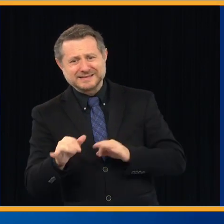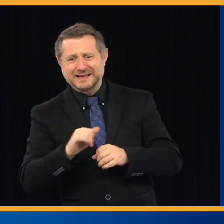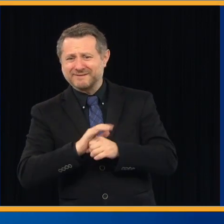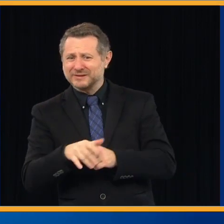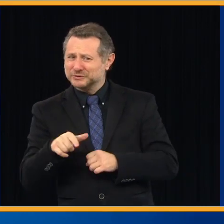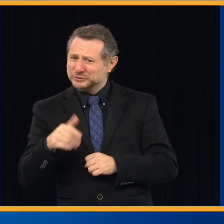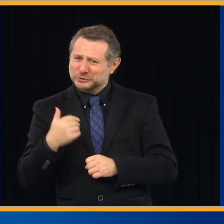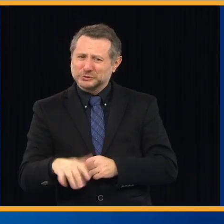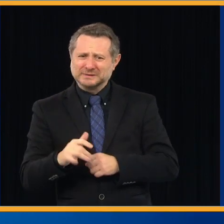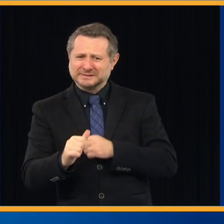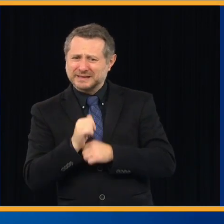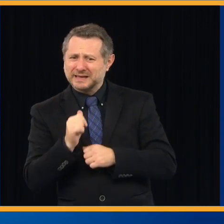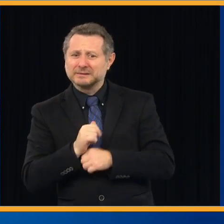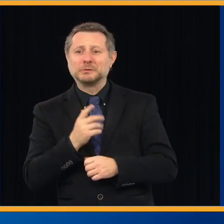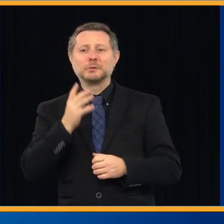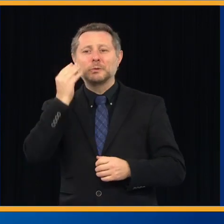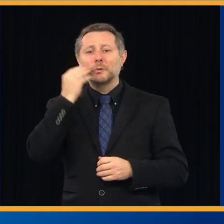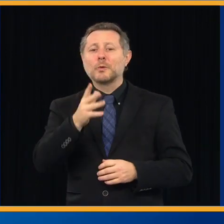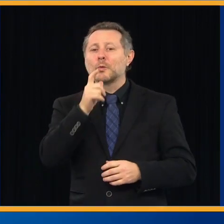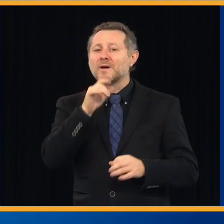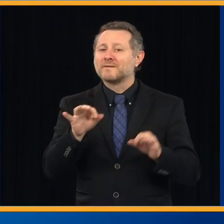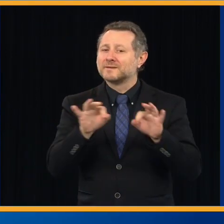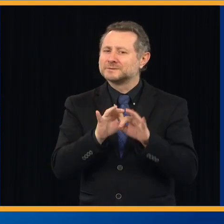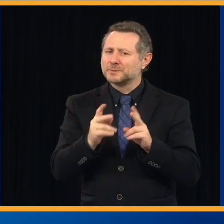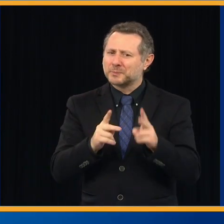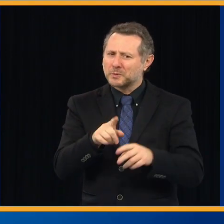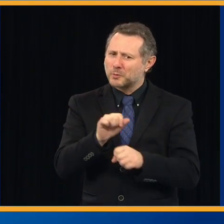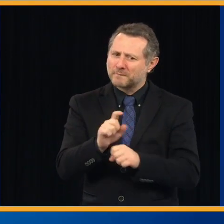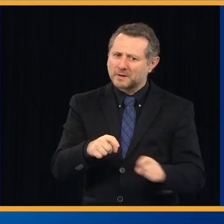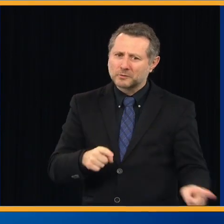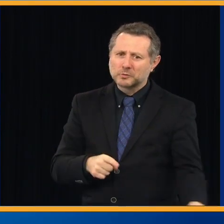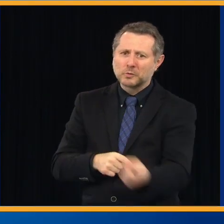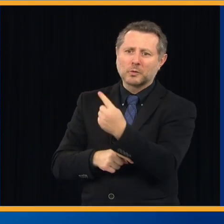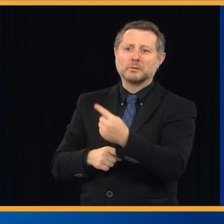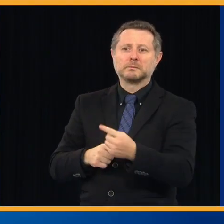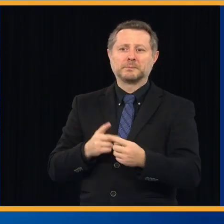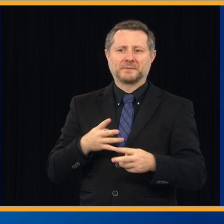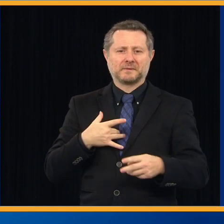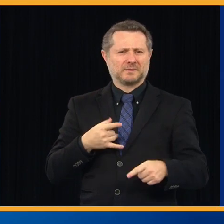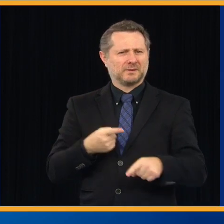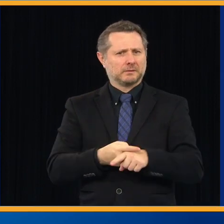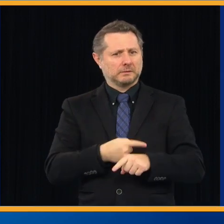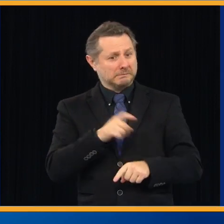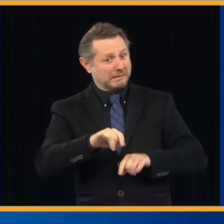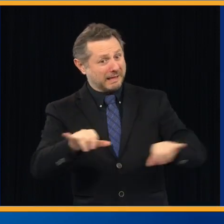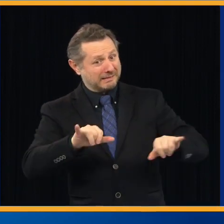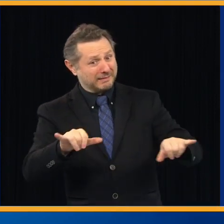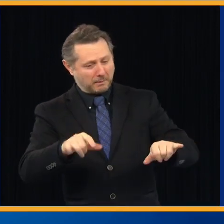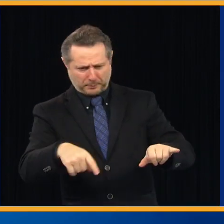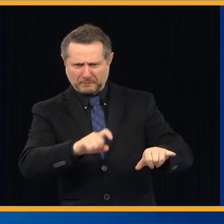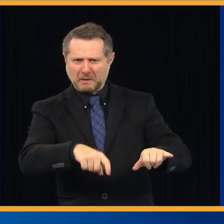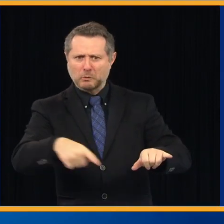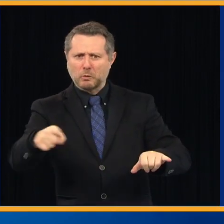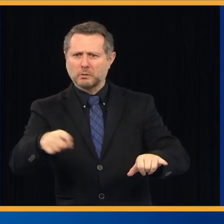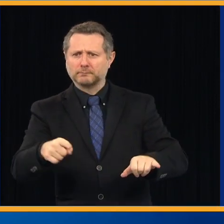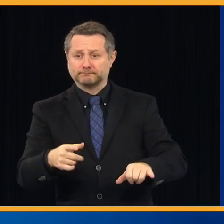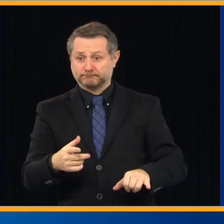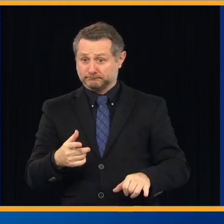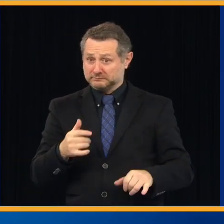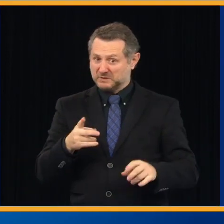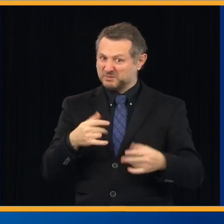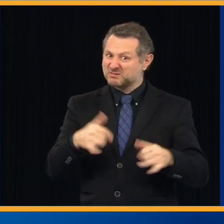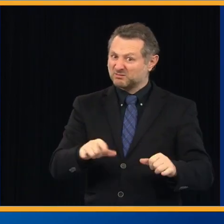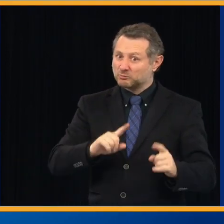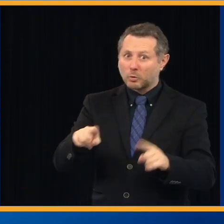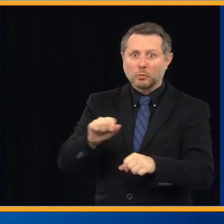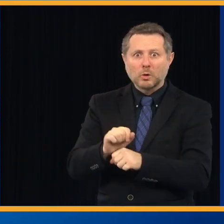work tomorrow. And they did. And if the essential workers didn't, then